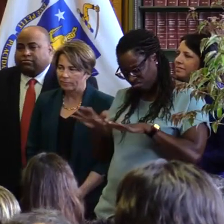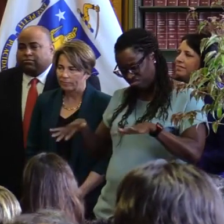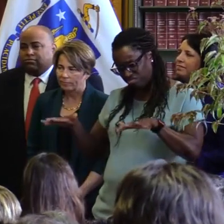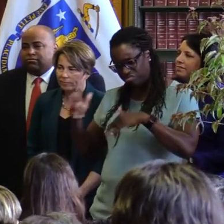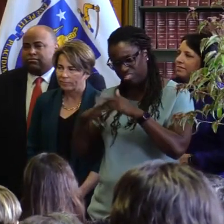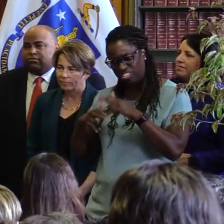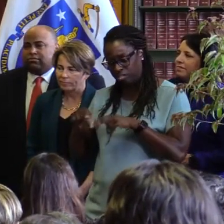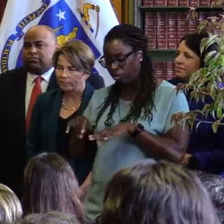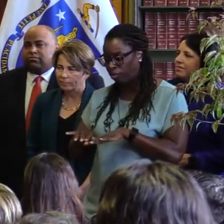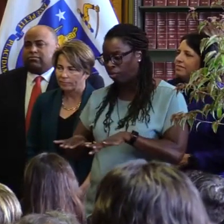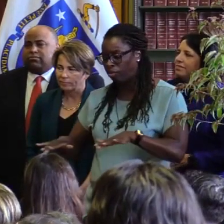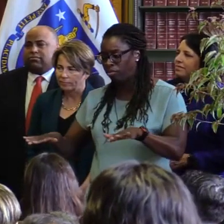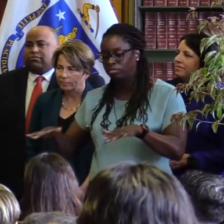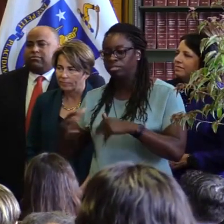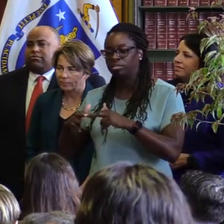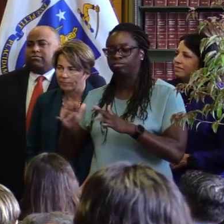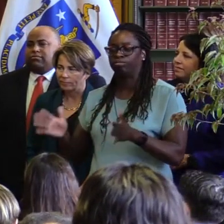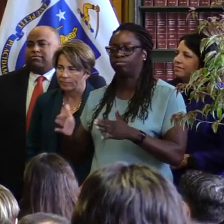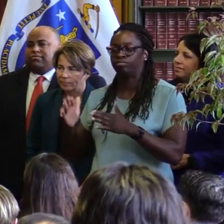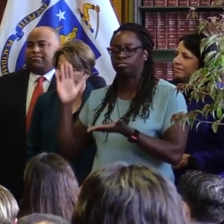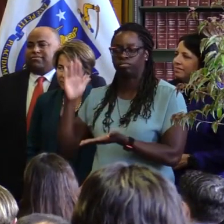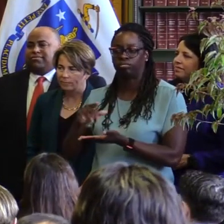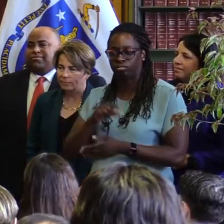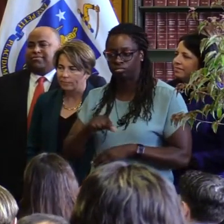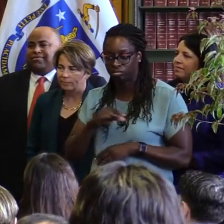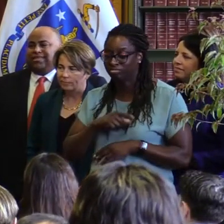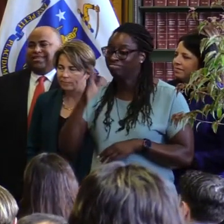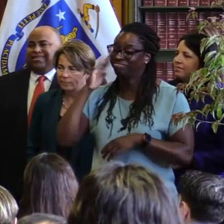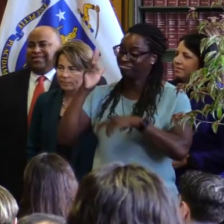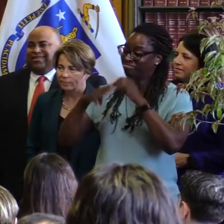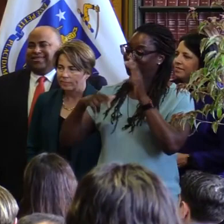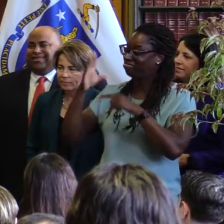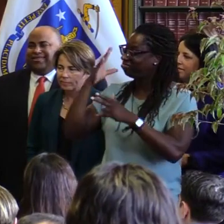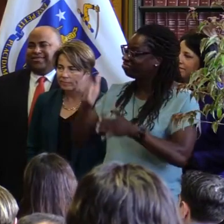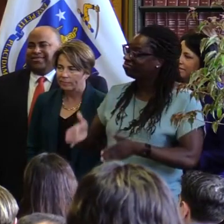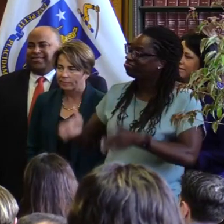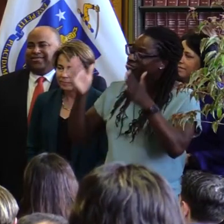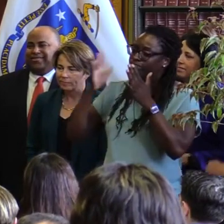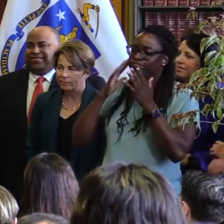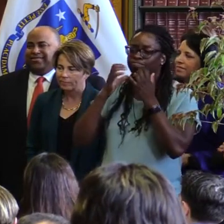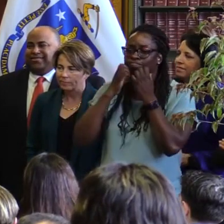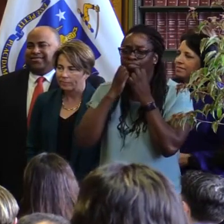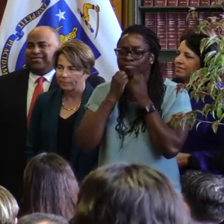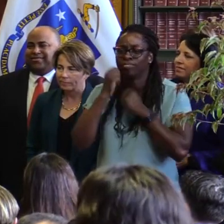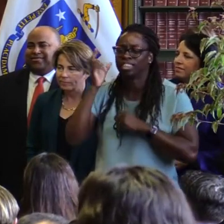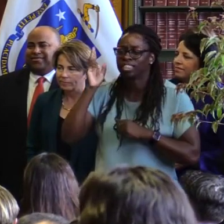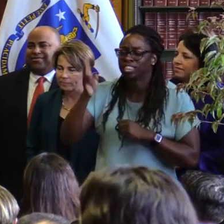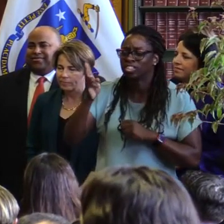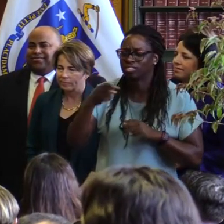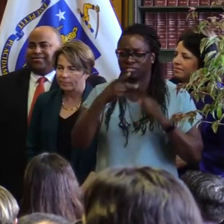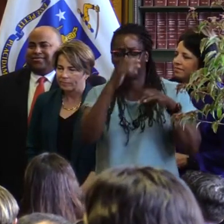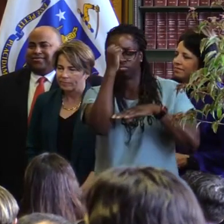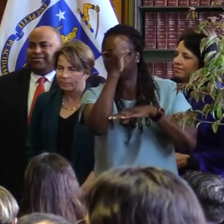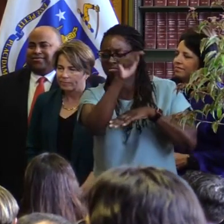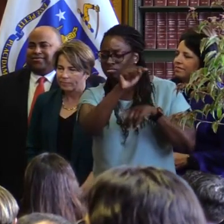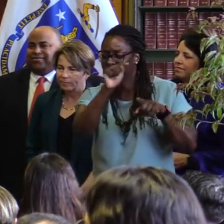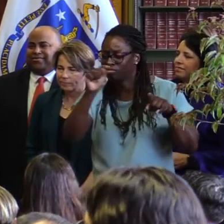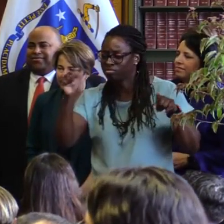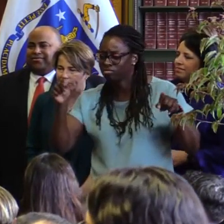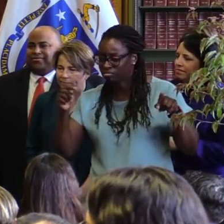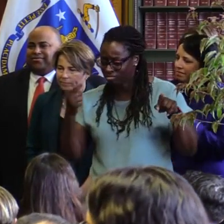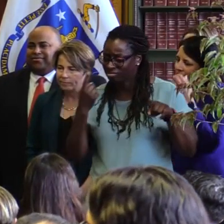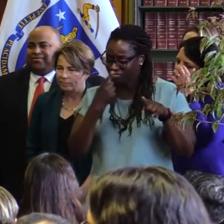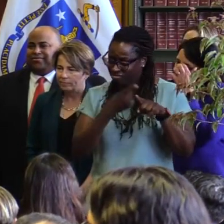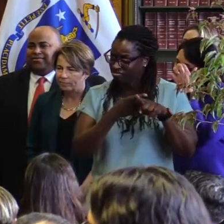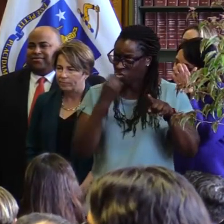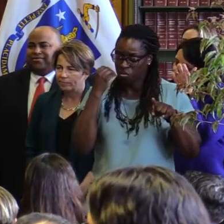of them are the beautiful, historic, but much older homes that very much need support in energy retrofits that